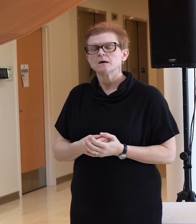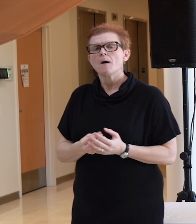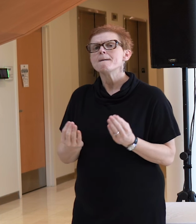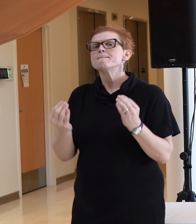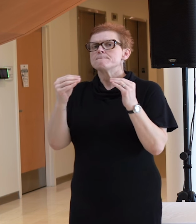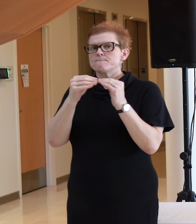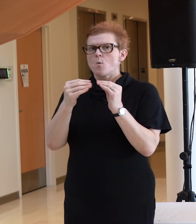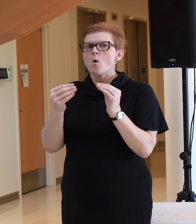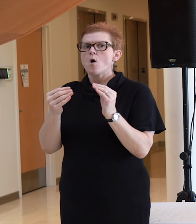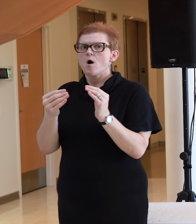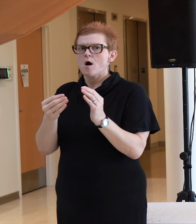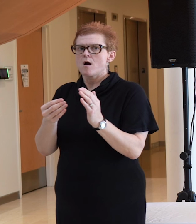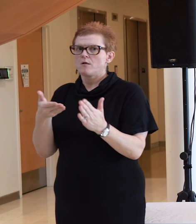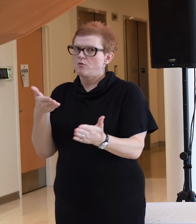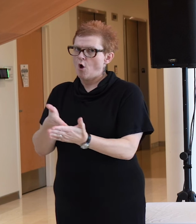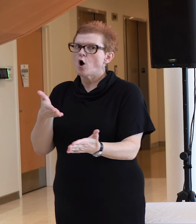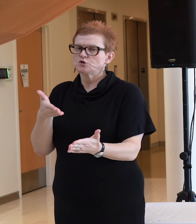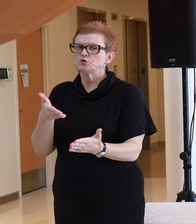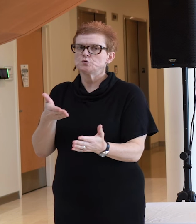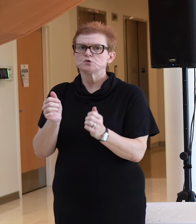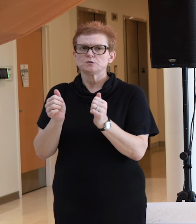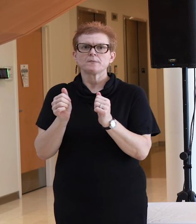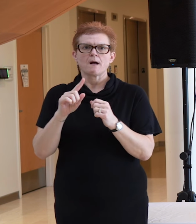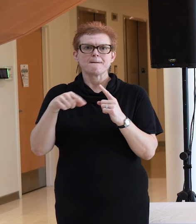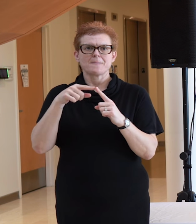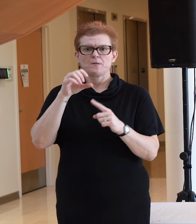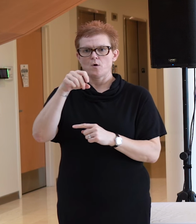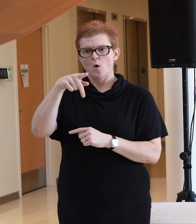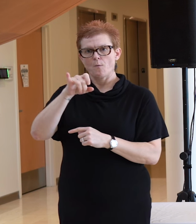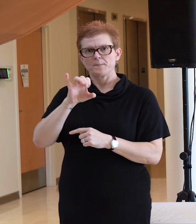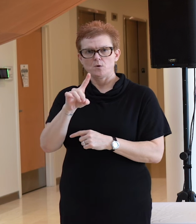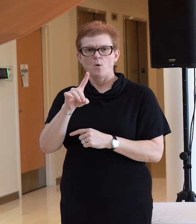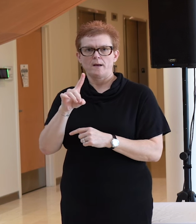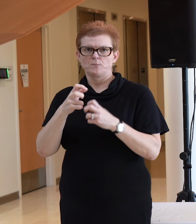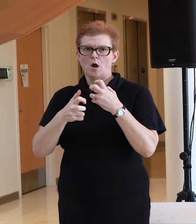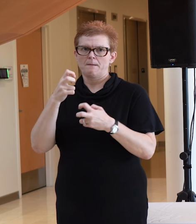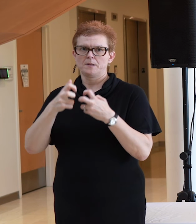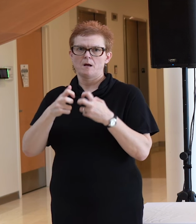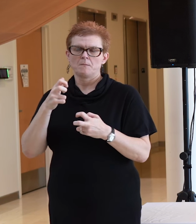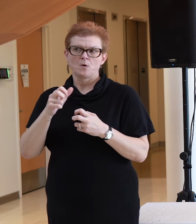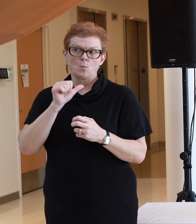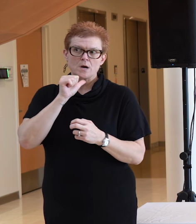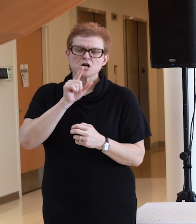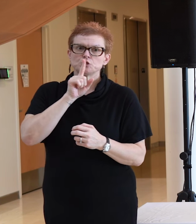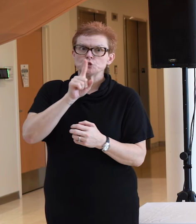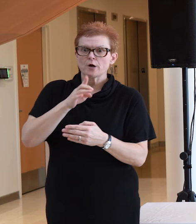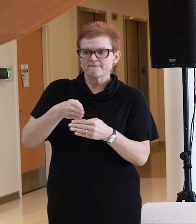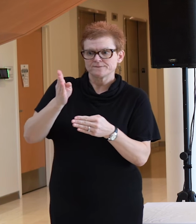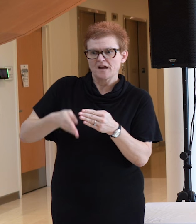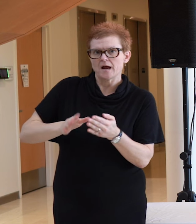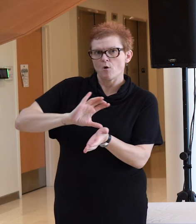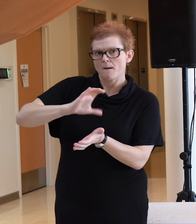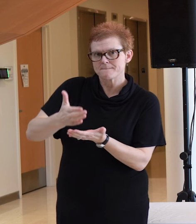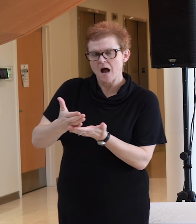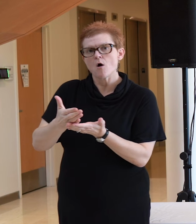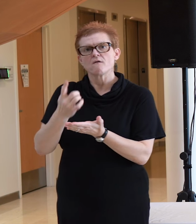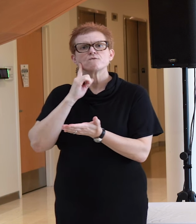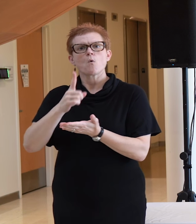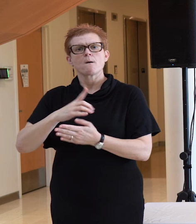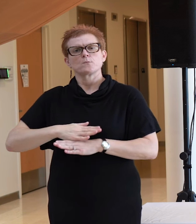yet to be settled with pharmacies, so we don't know yet the full amount that we'll receive to help with prevention and